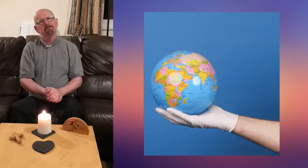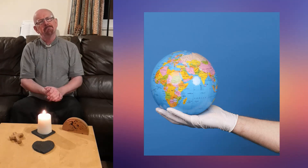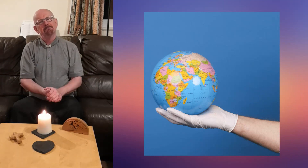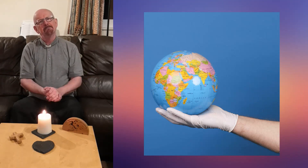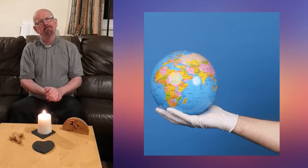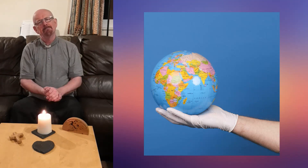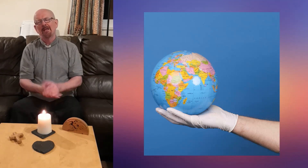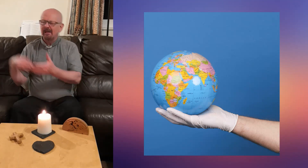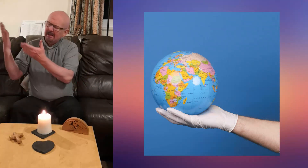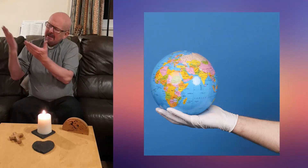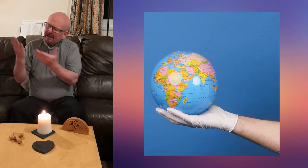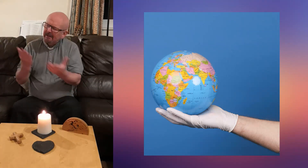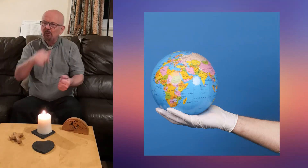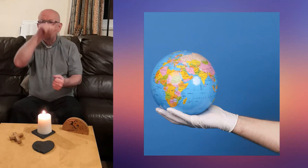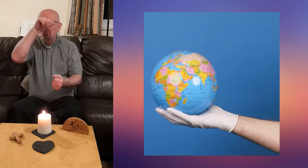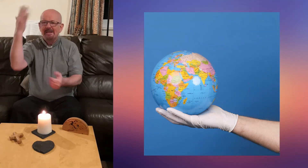Give wisdom,